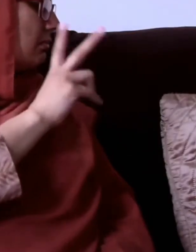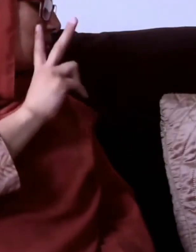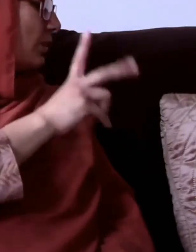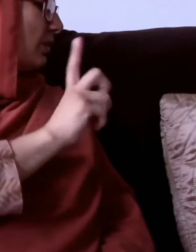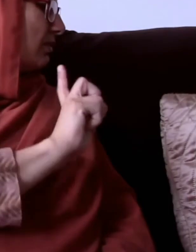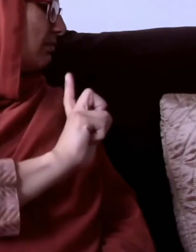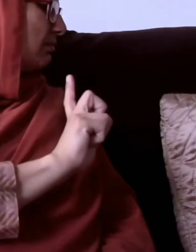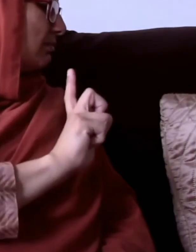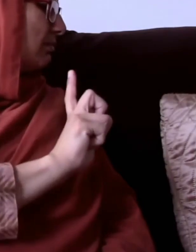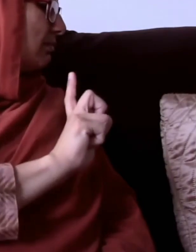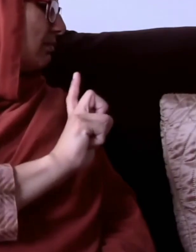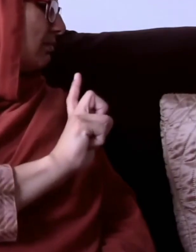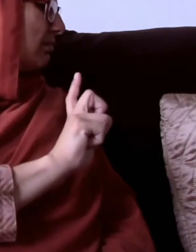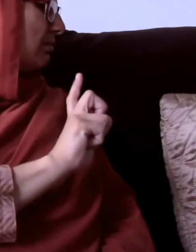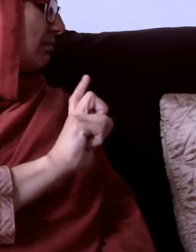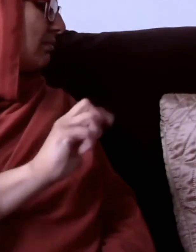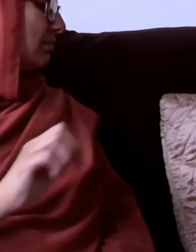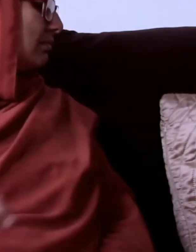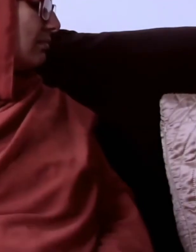What are you looking at?